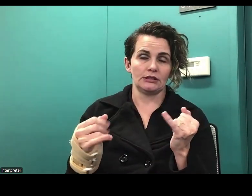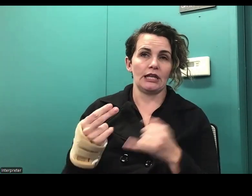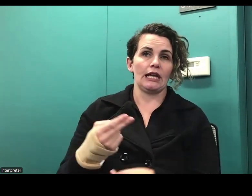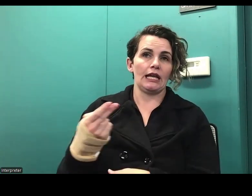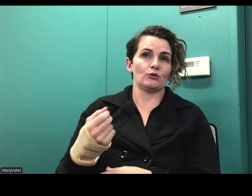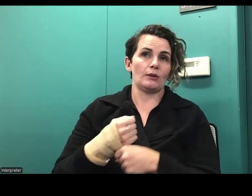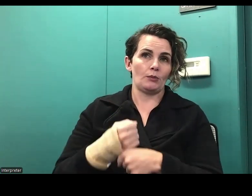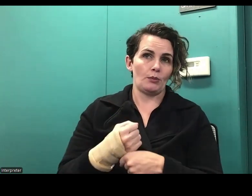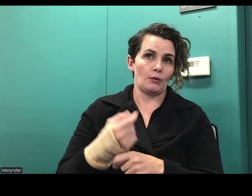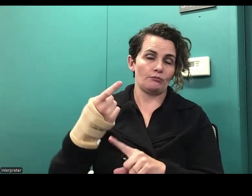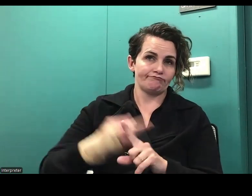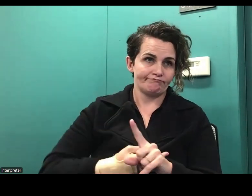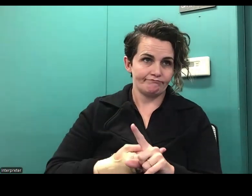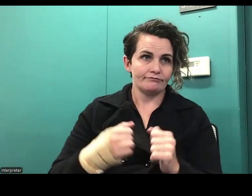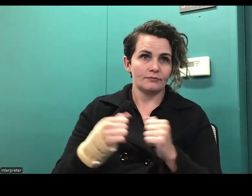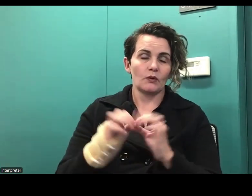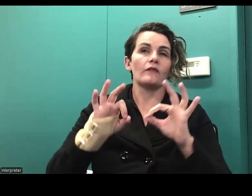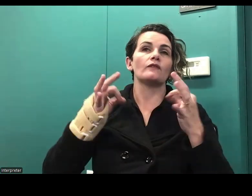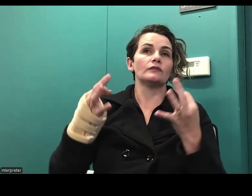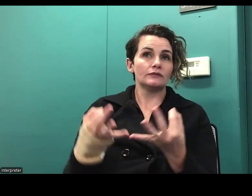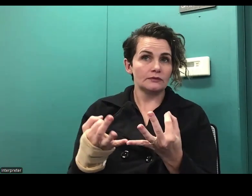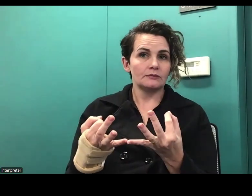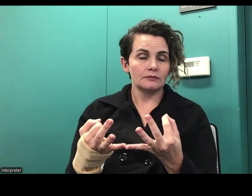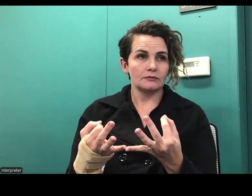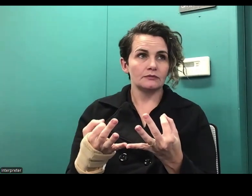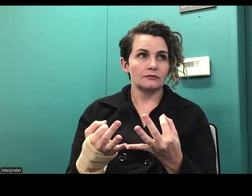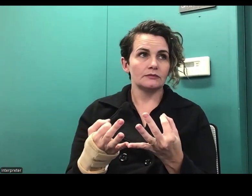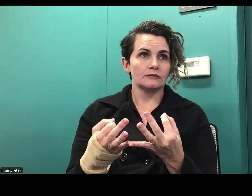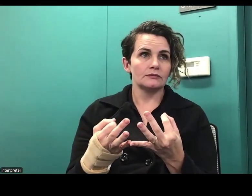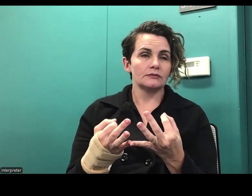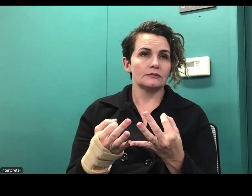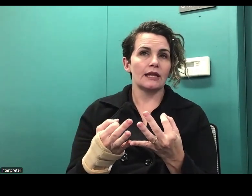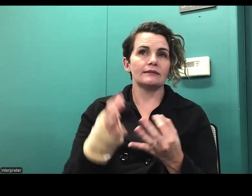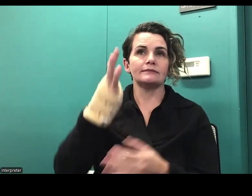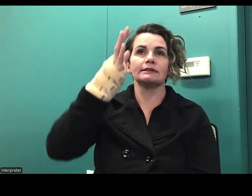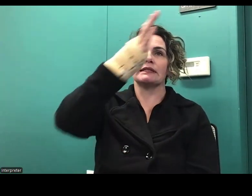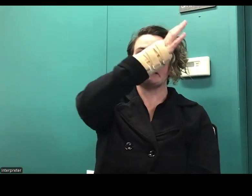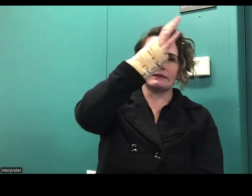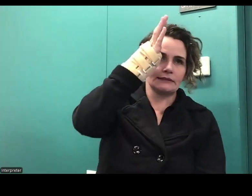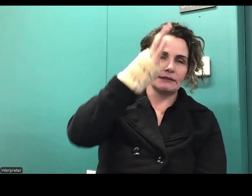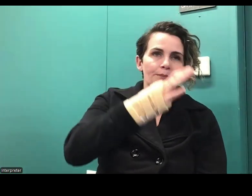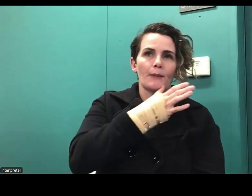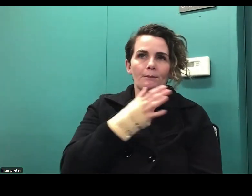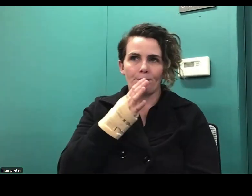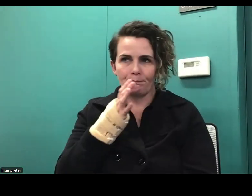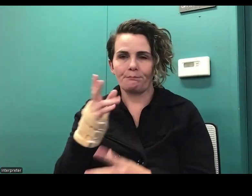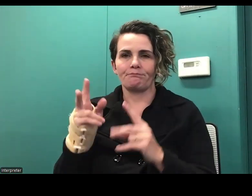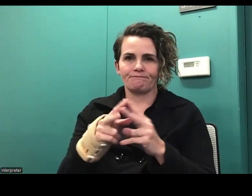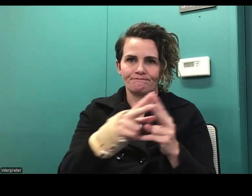Makers Month, they've got one that with families that has a lot of same-sex parents represented in them. They on the